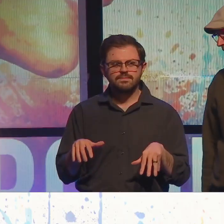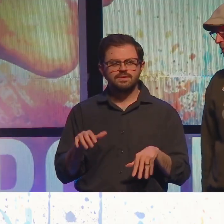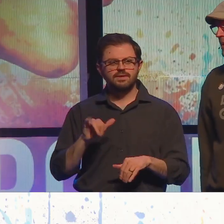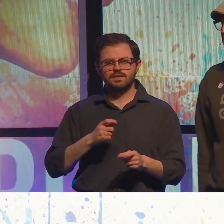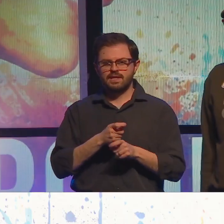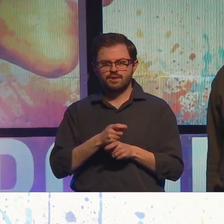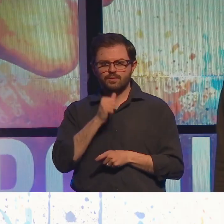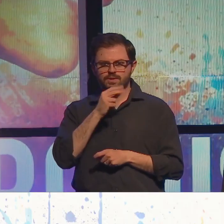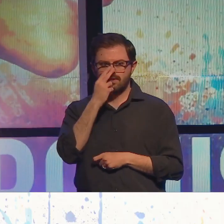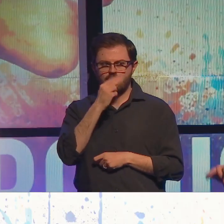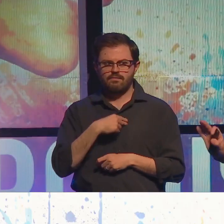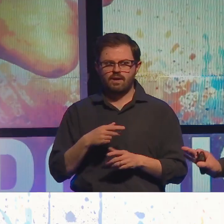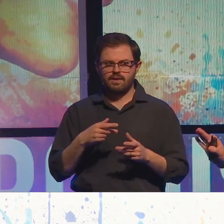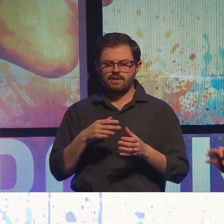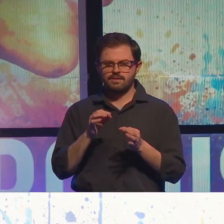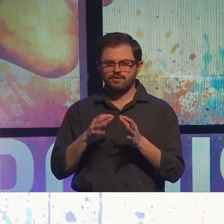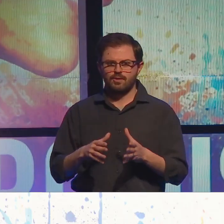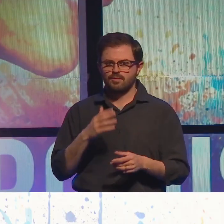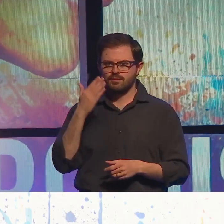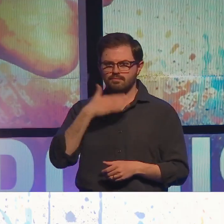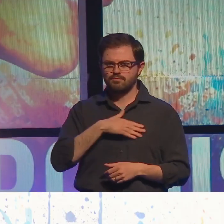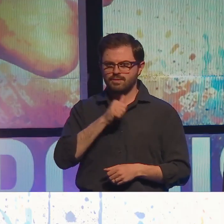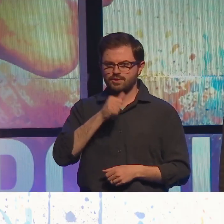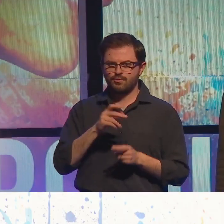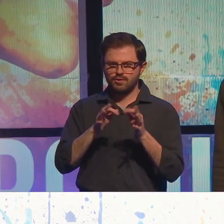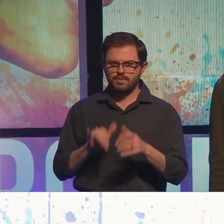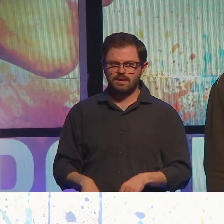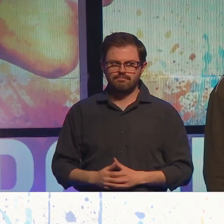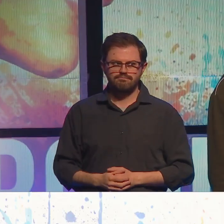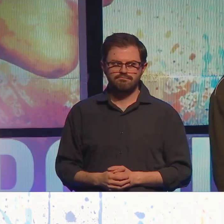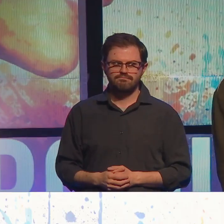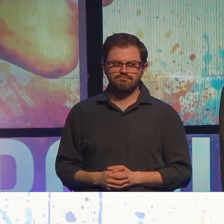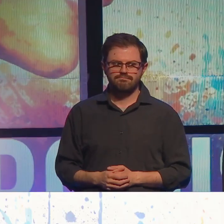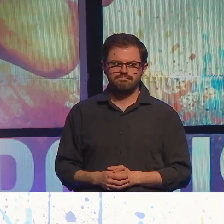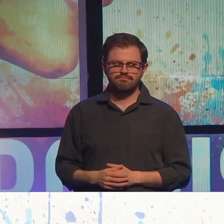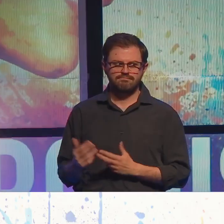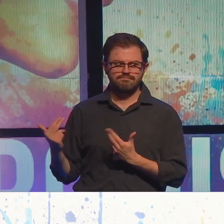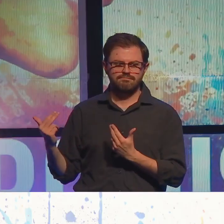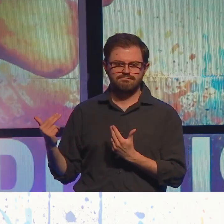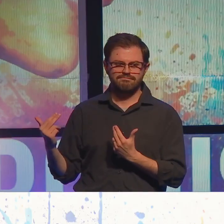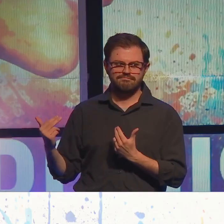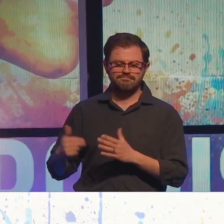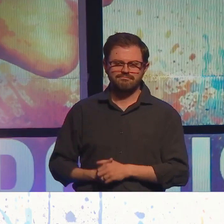That joke was not funny, Parker. Please don't interpret it. Okay, here we go.